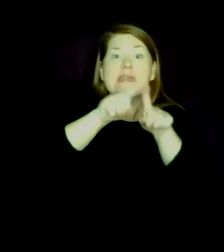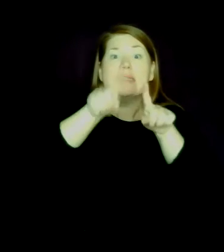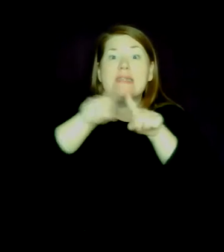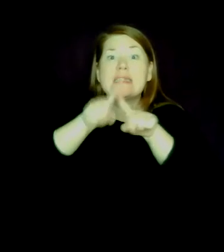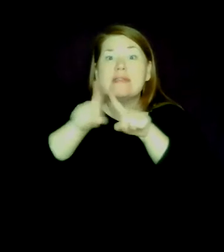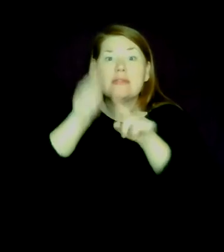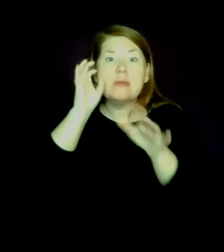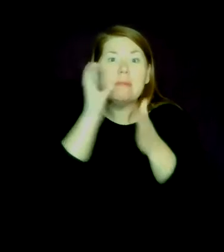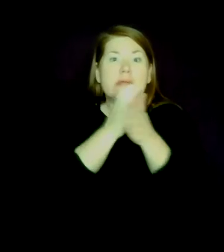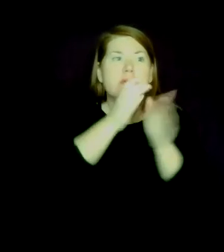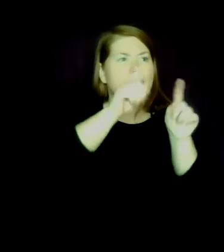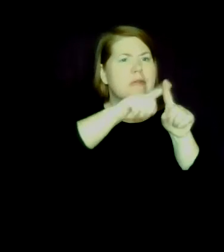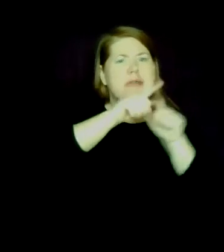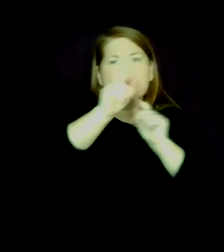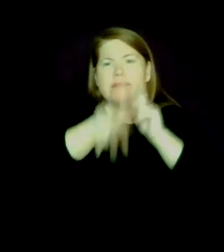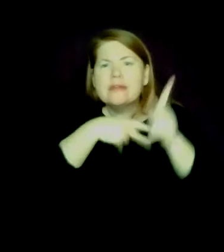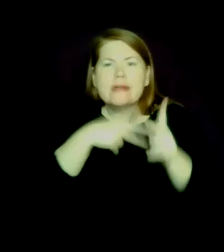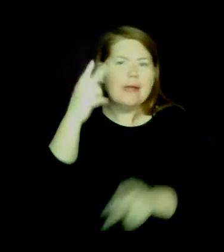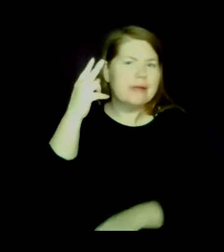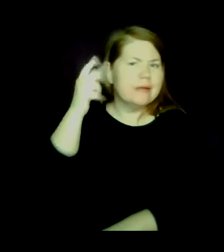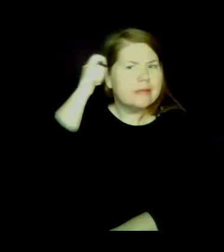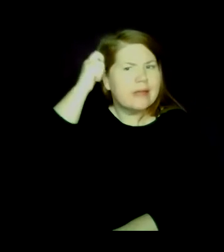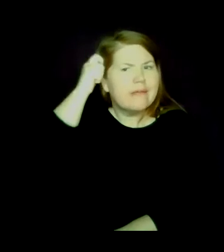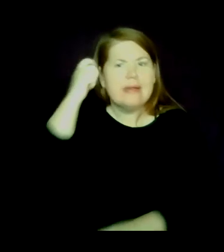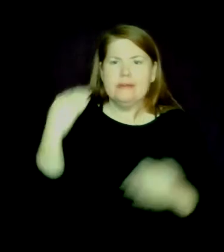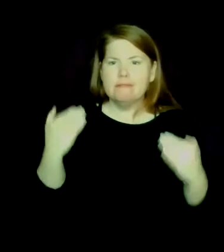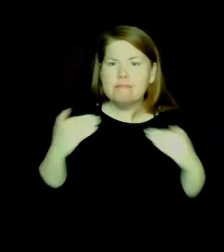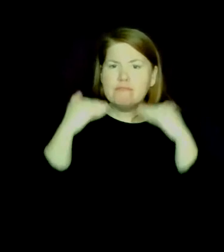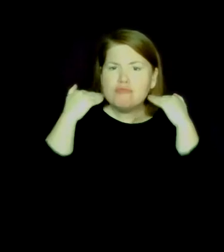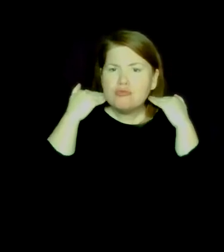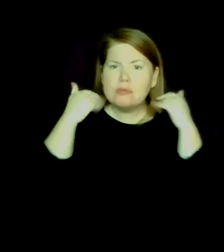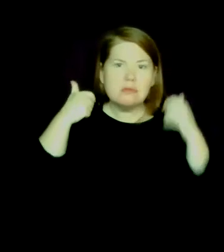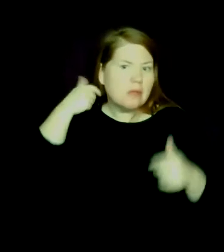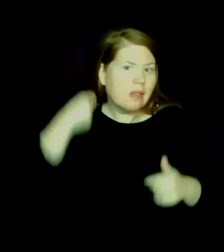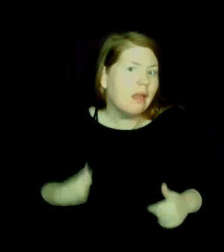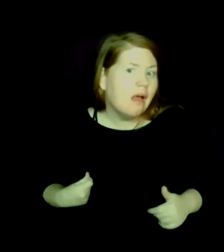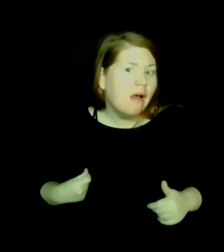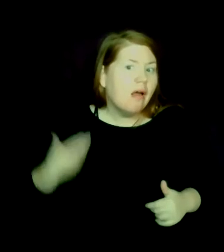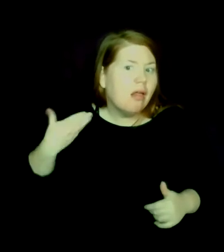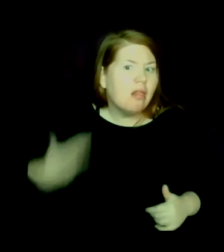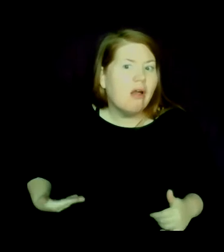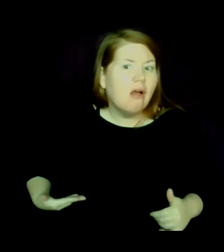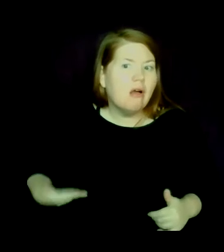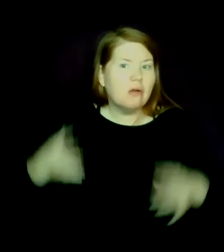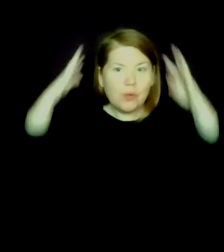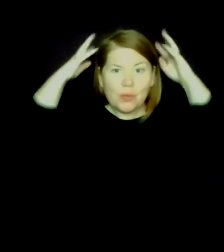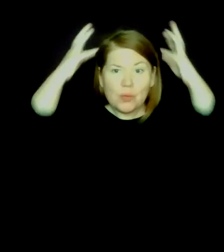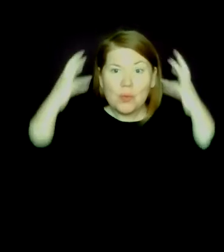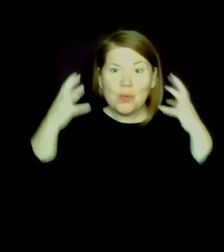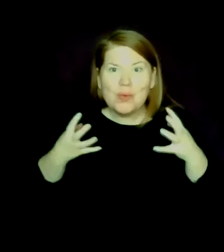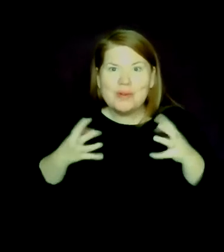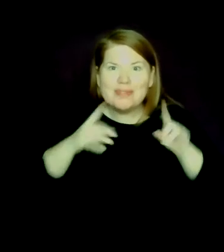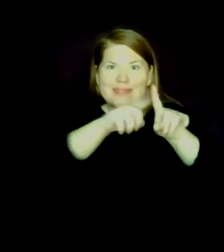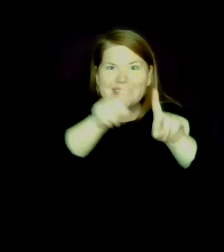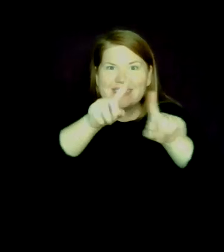hairstyles. Long hair, short hair, natural hair, straight hair, curly hair.